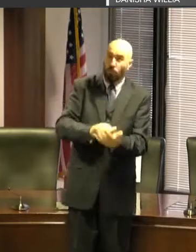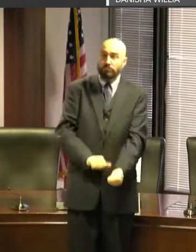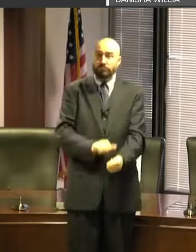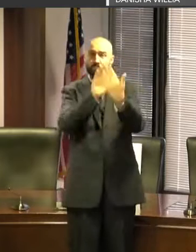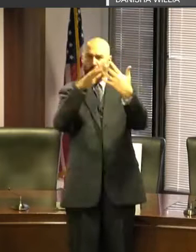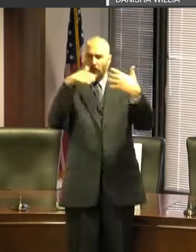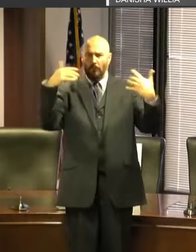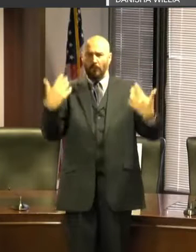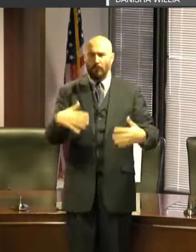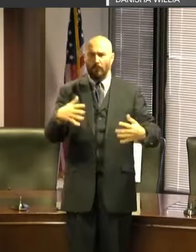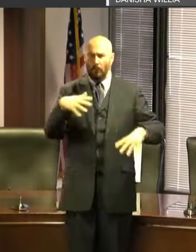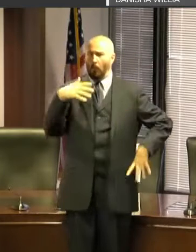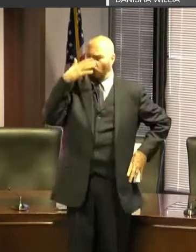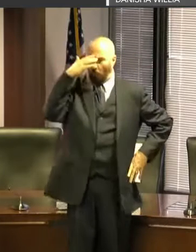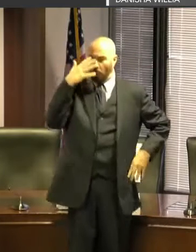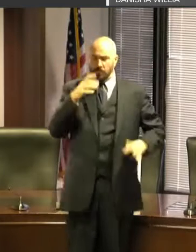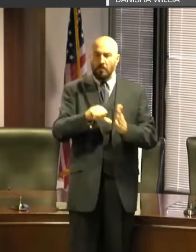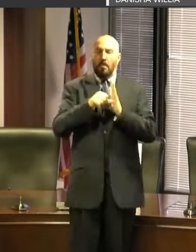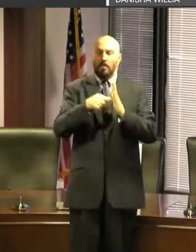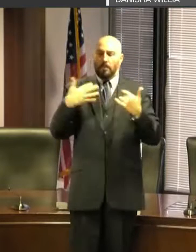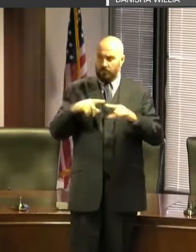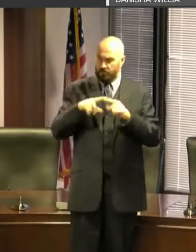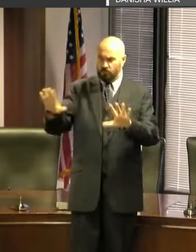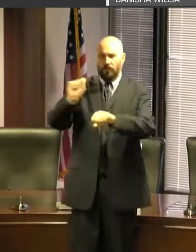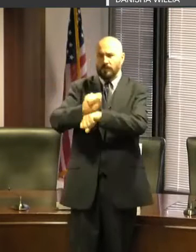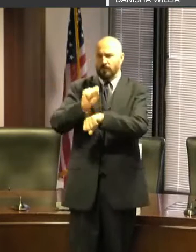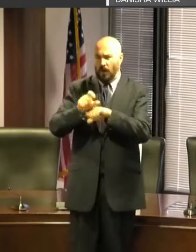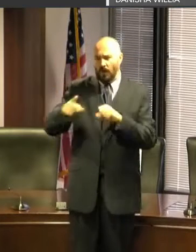and what a job that they're doing. So thank you very much to